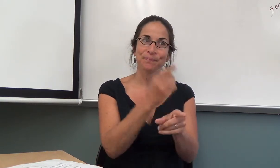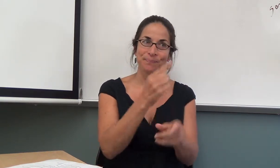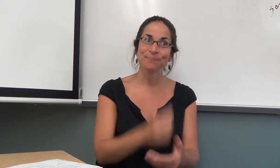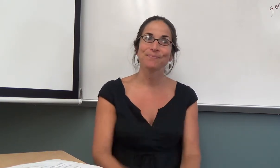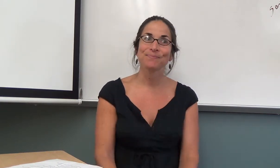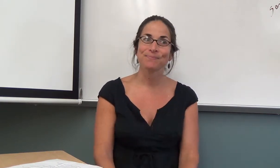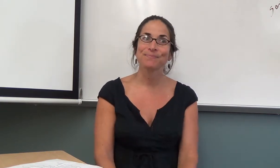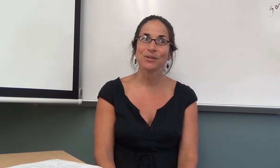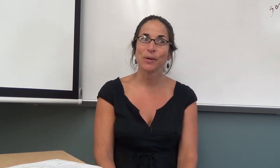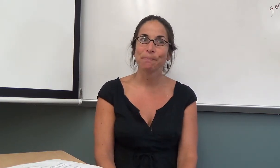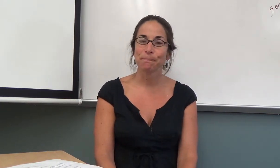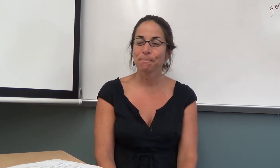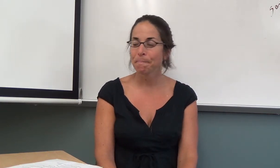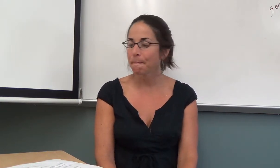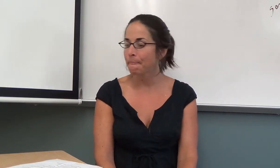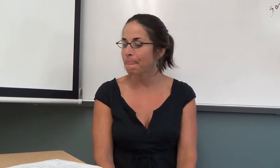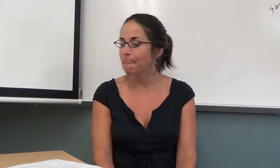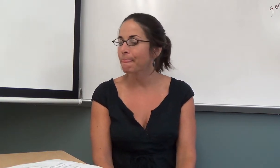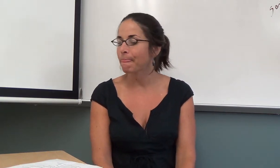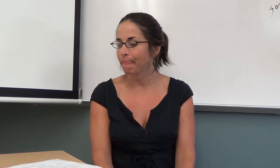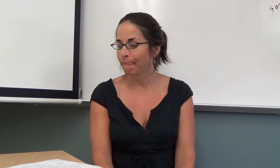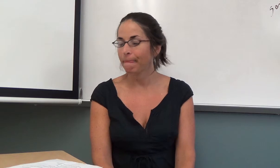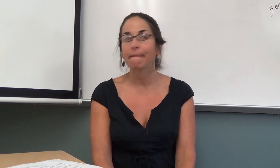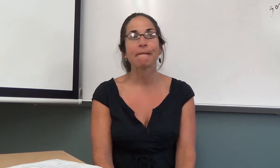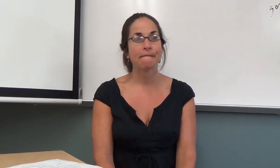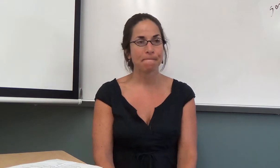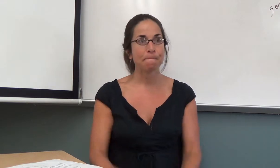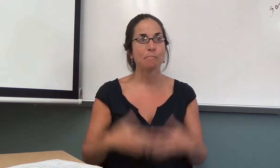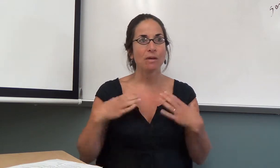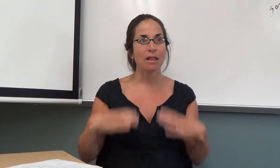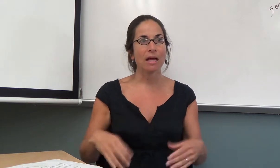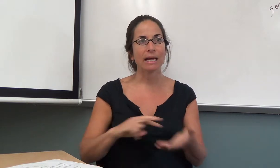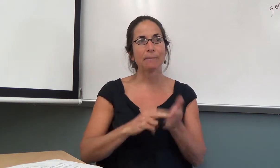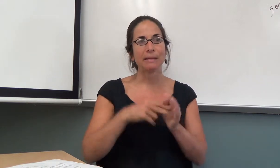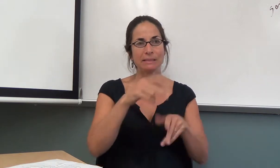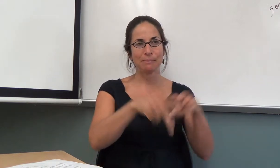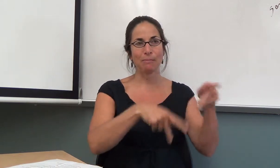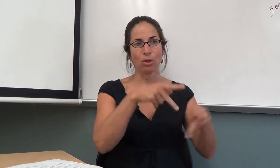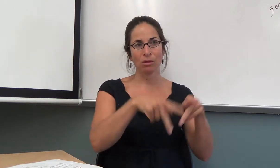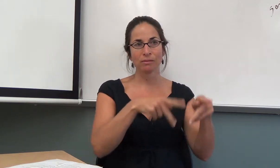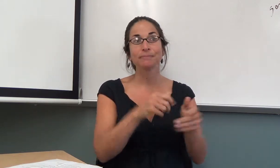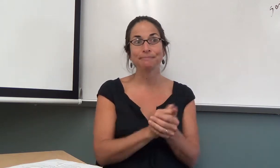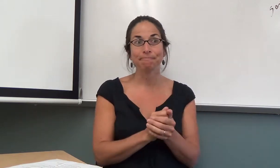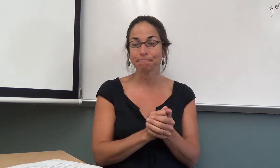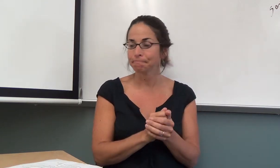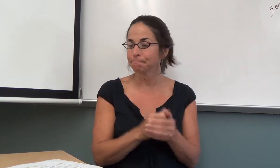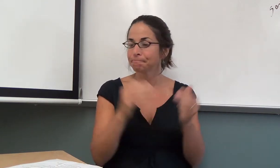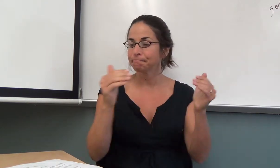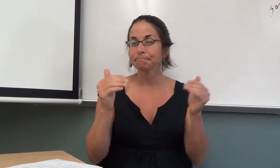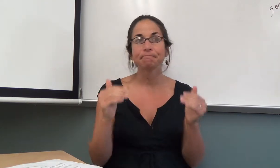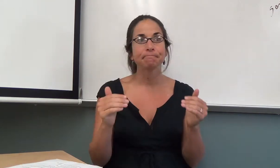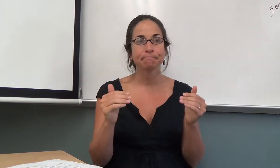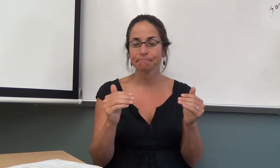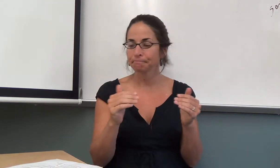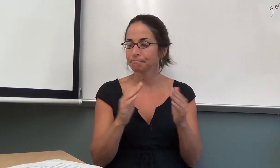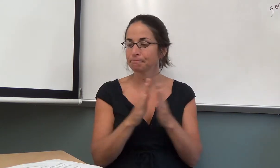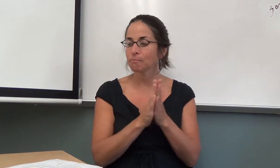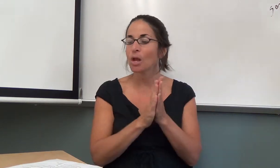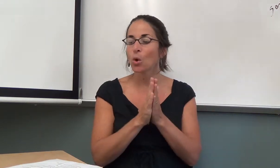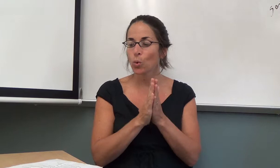Place, thing. Clients are people. Okay. How about, and these sentences were actually taken